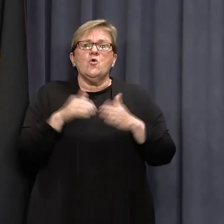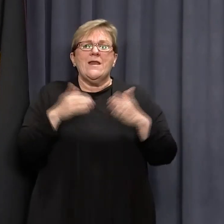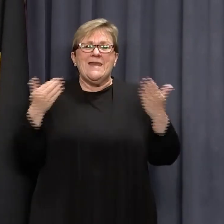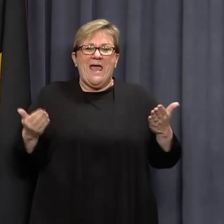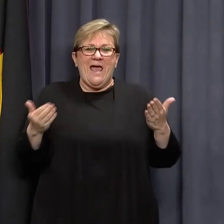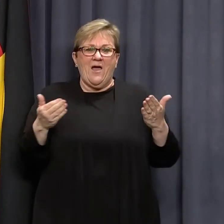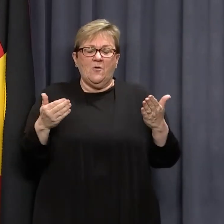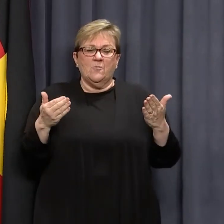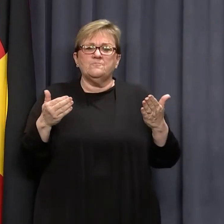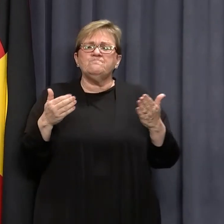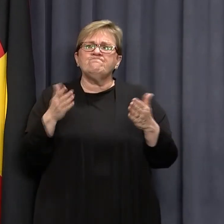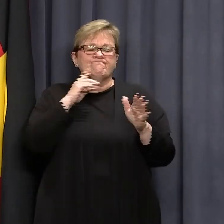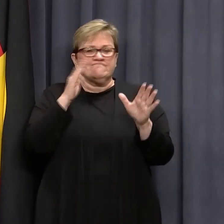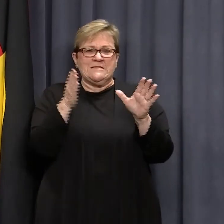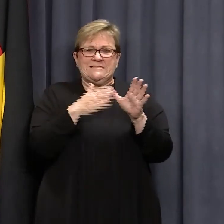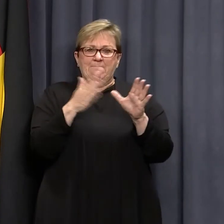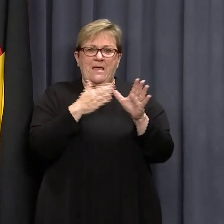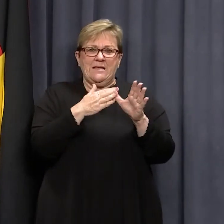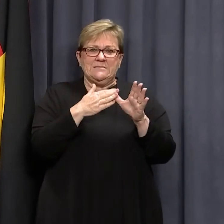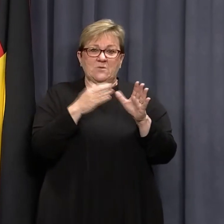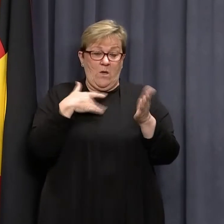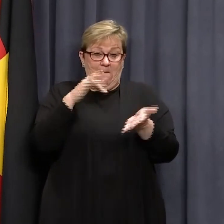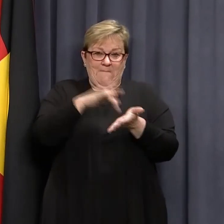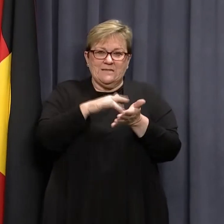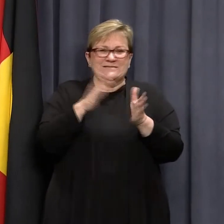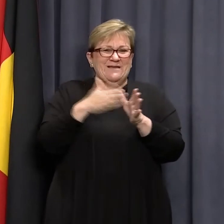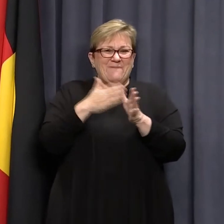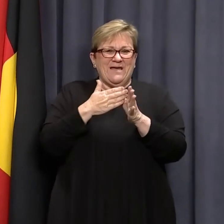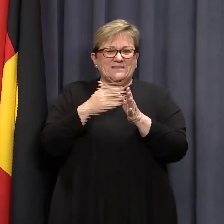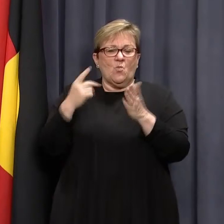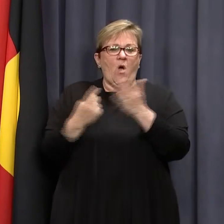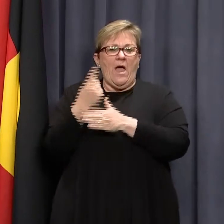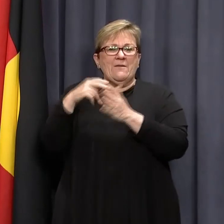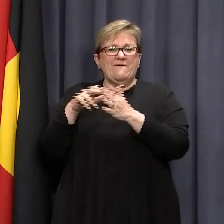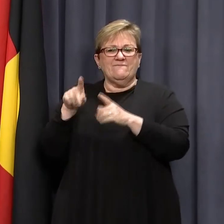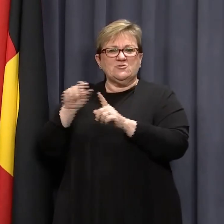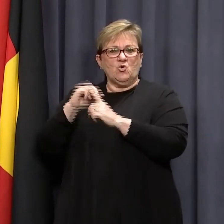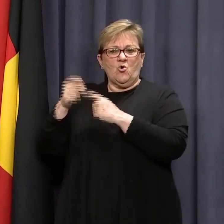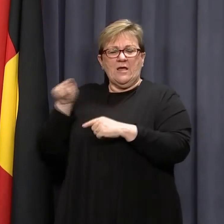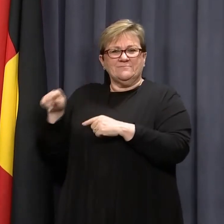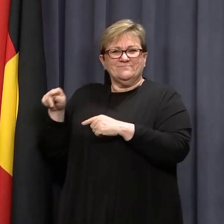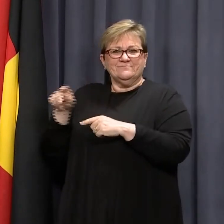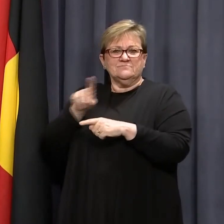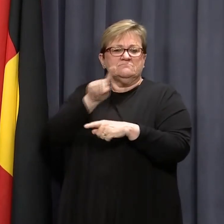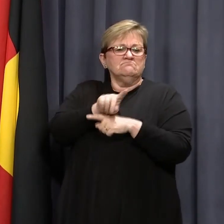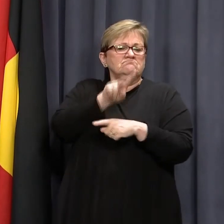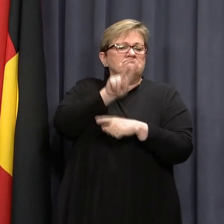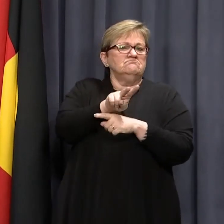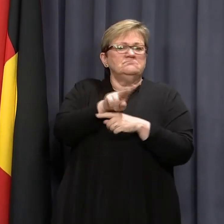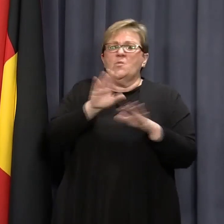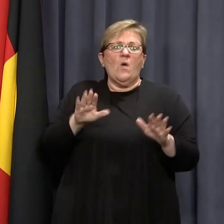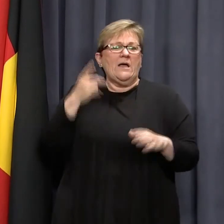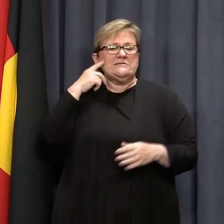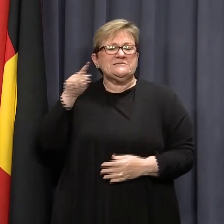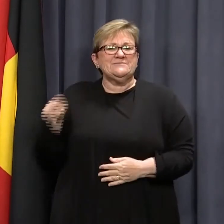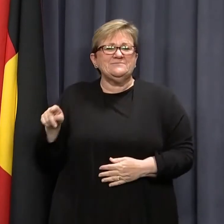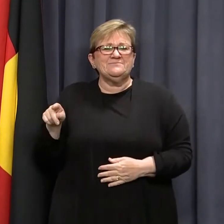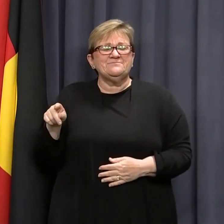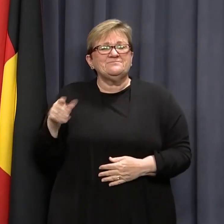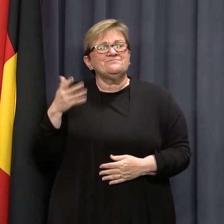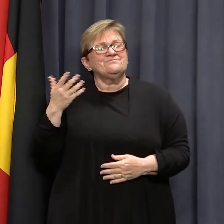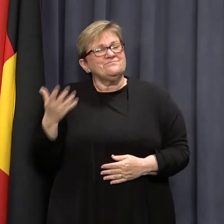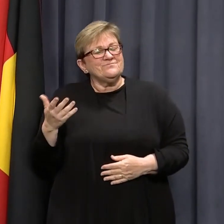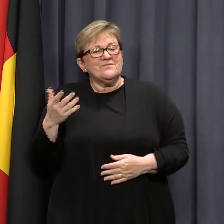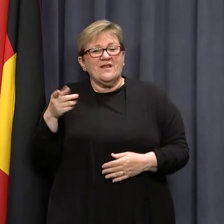go into medium, will really depend on what the situation evolves like over the next couple of weeks. So obviously, if they can get it